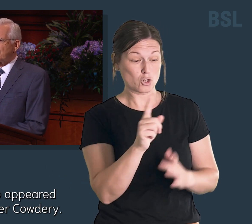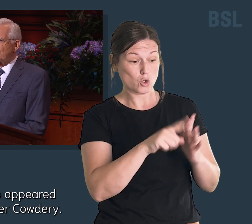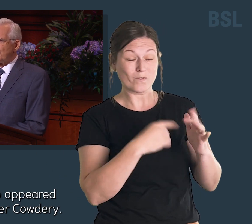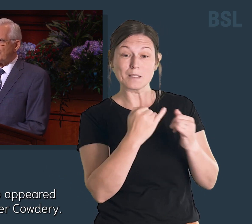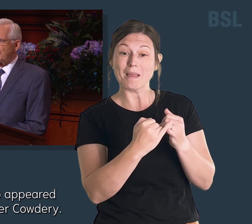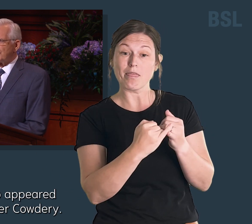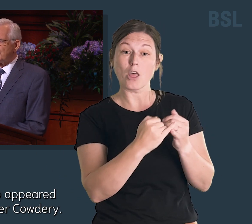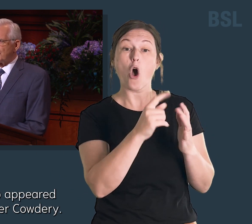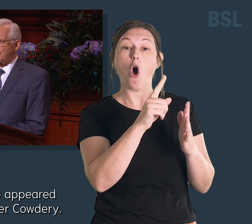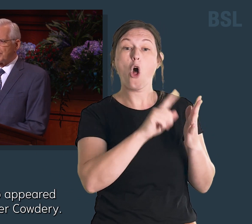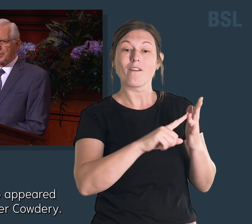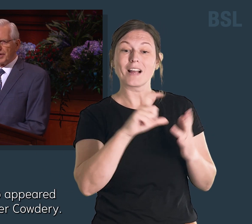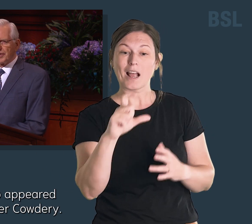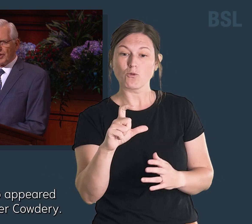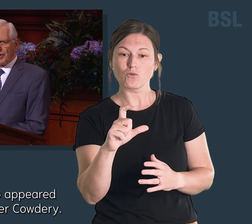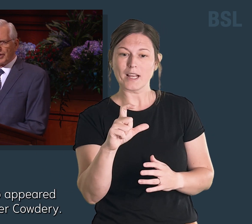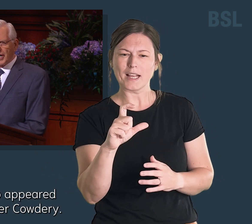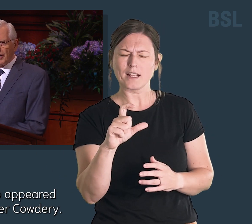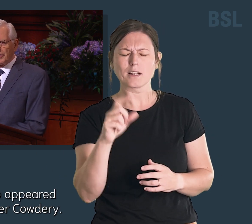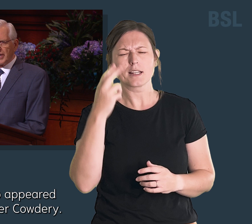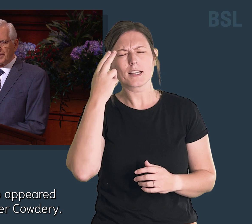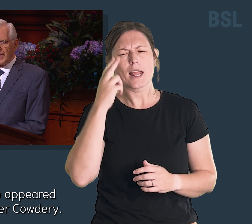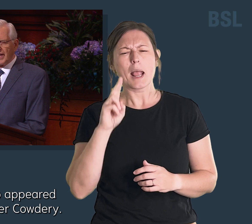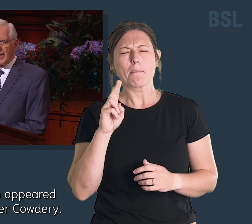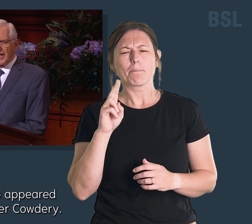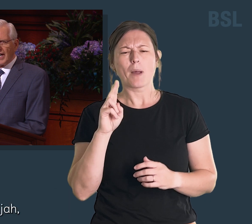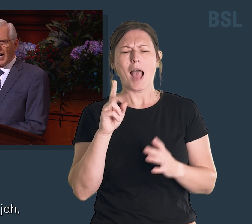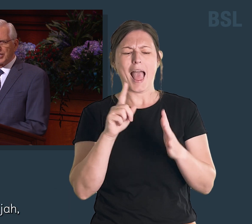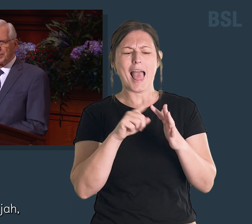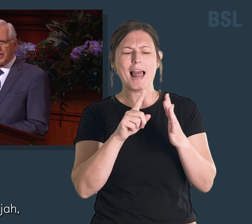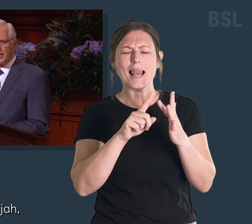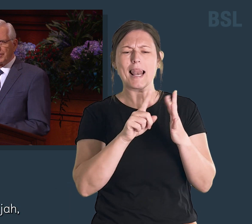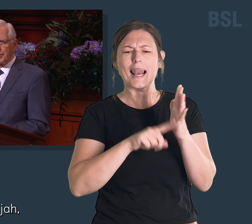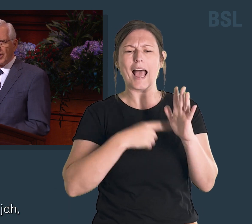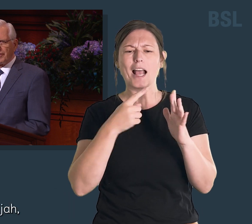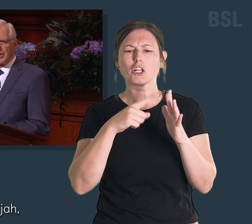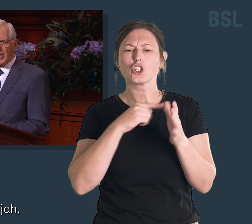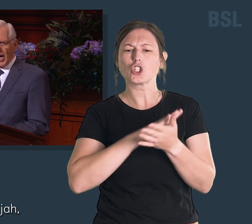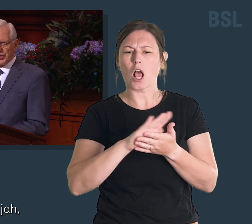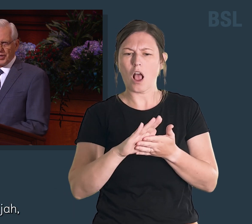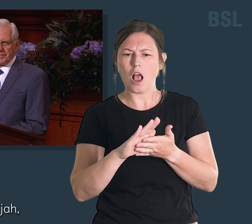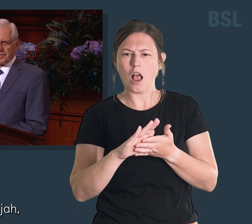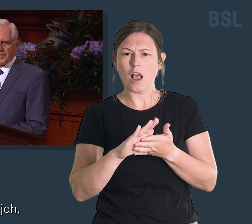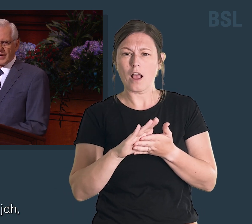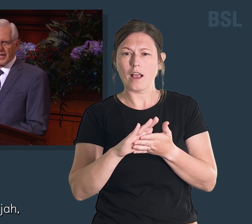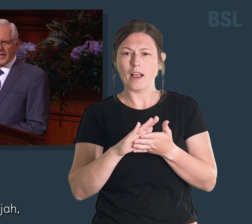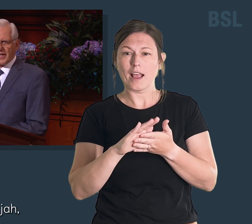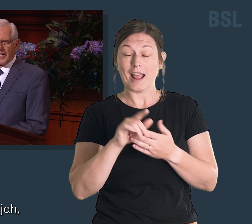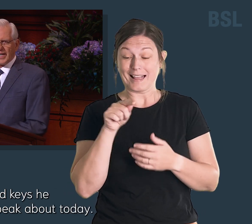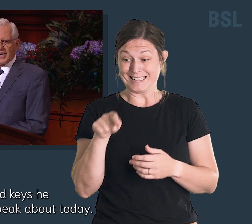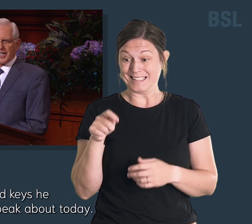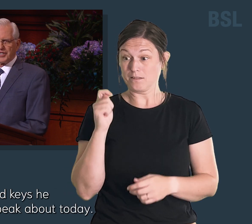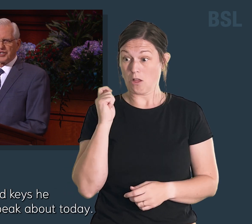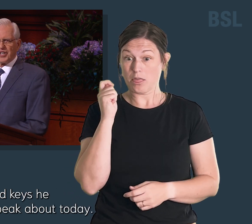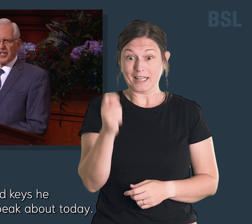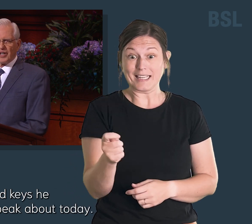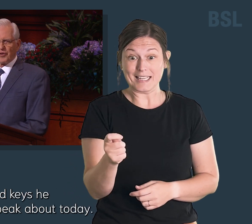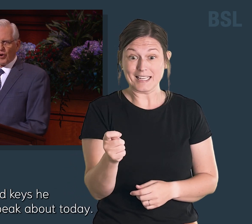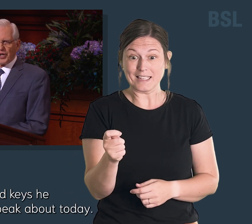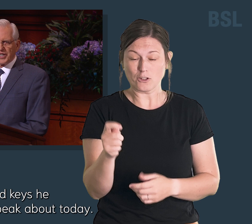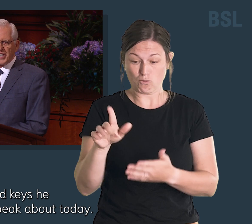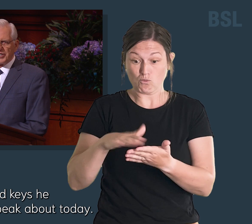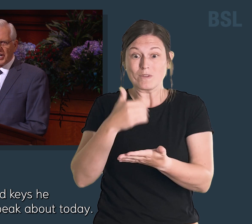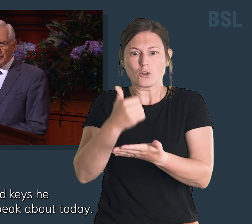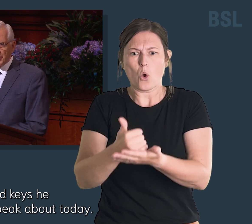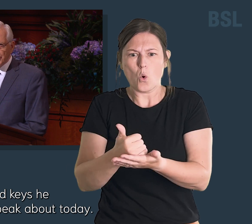messenger who appeared to Joseph Smith and Oliver Cowdery. I speak of the prophet Elijah, and it is the